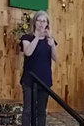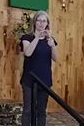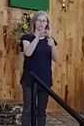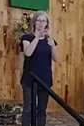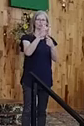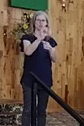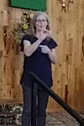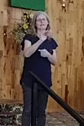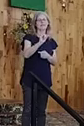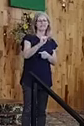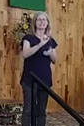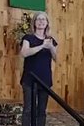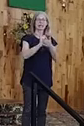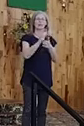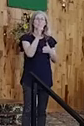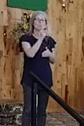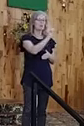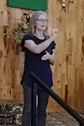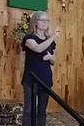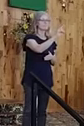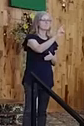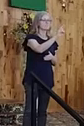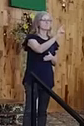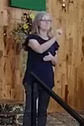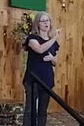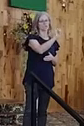is Martin de Porres,